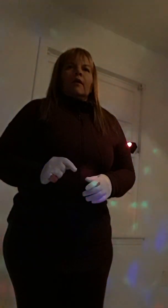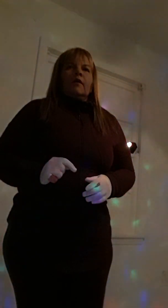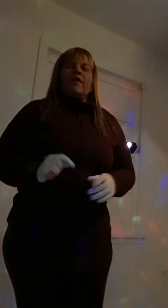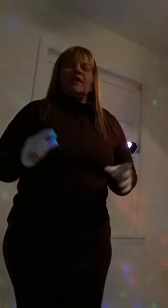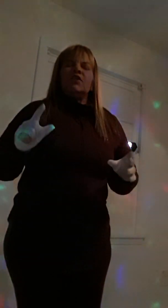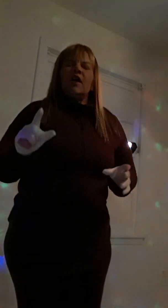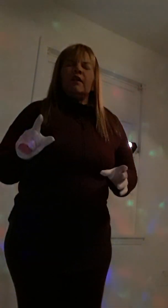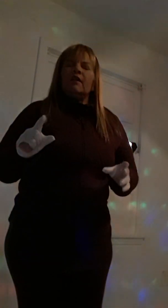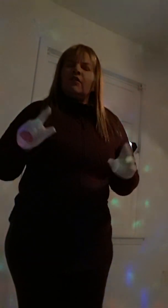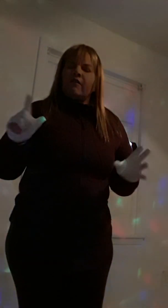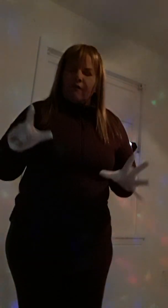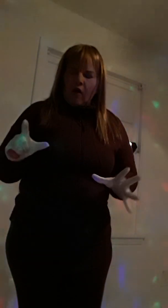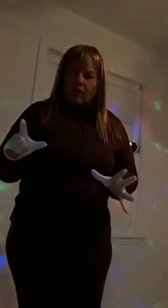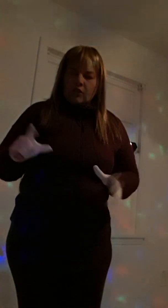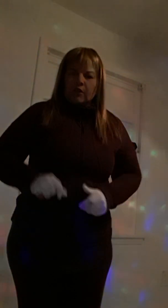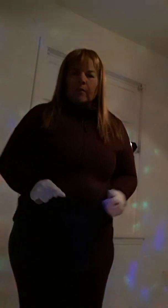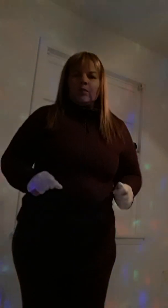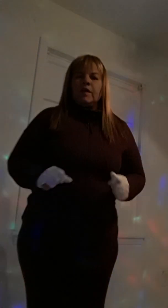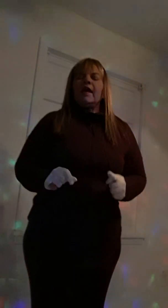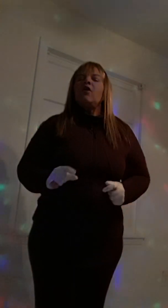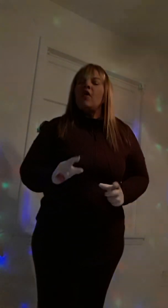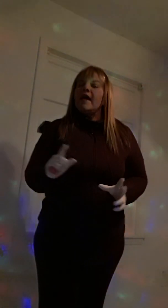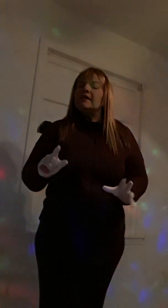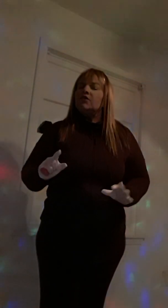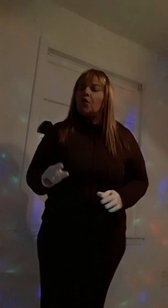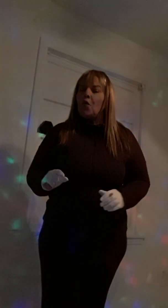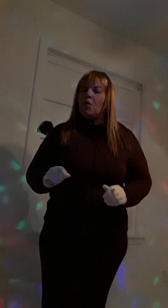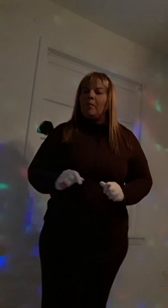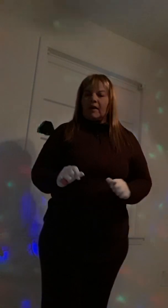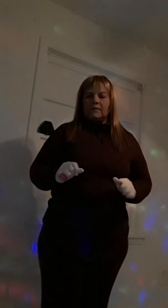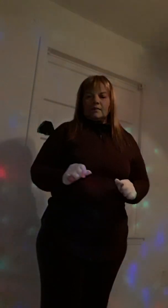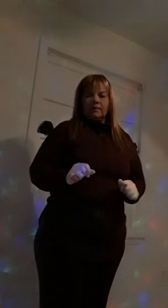That it's not their fault. Que no es su culpa.